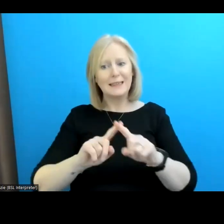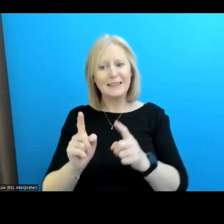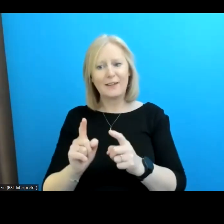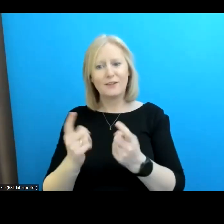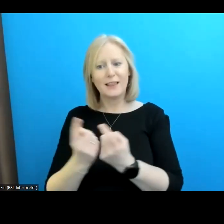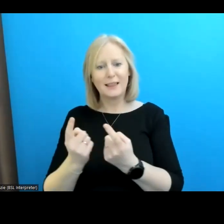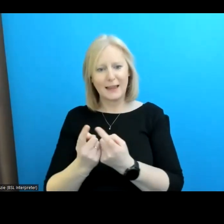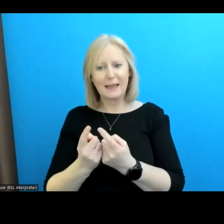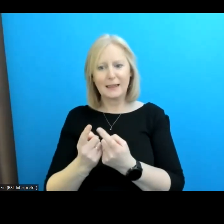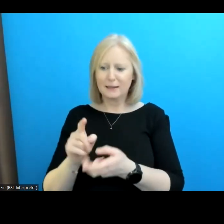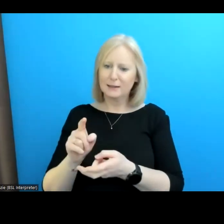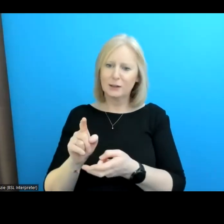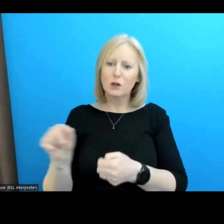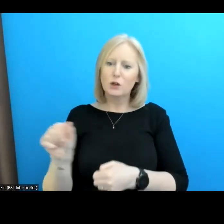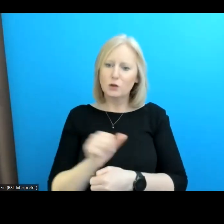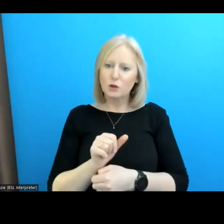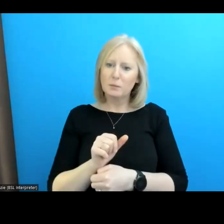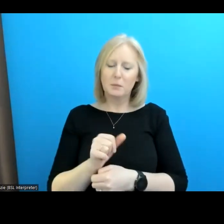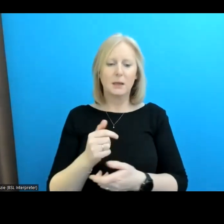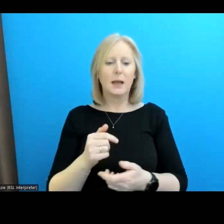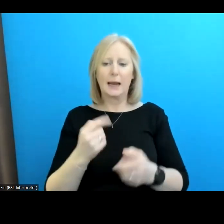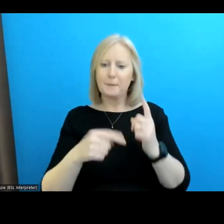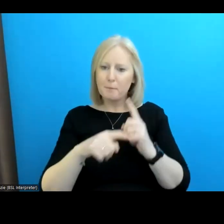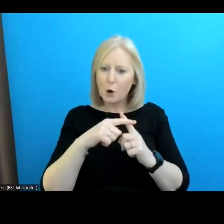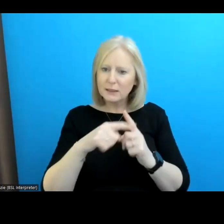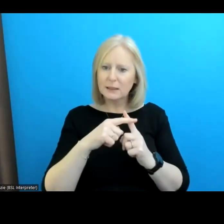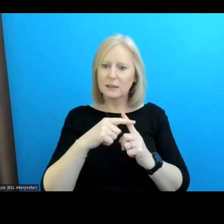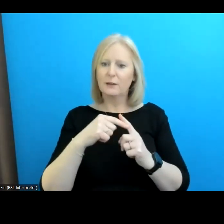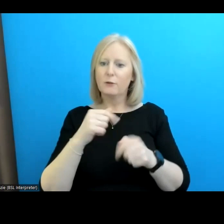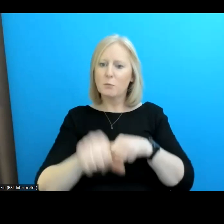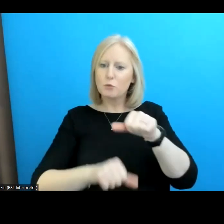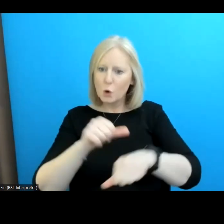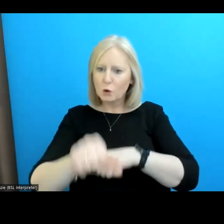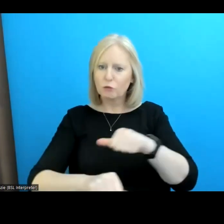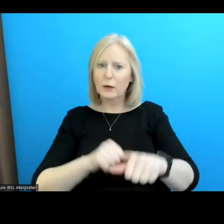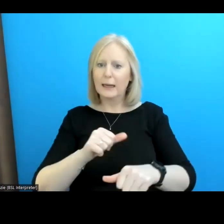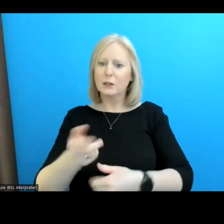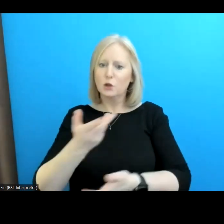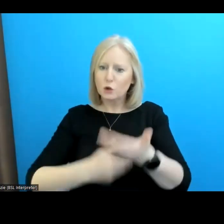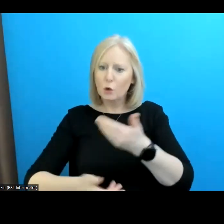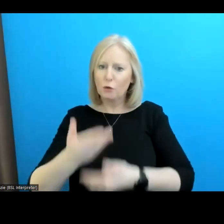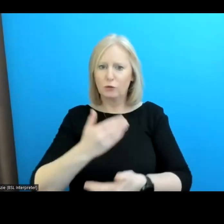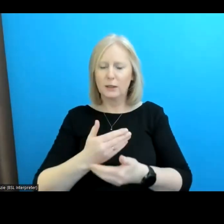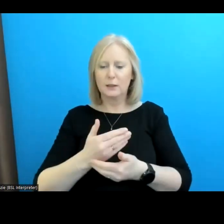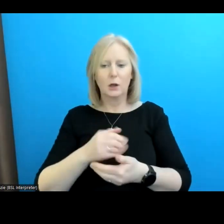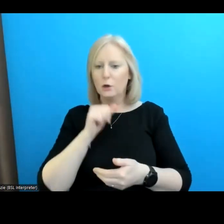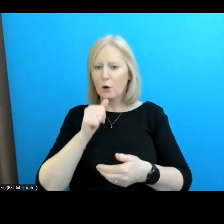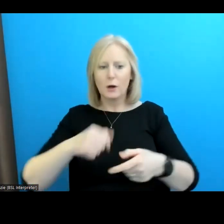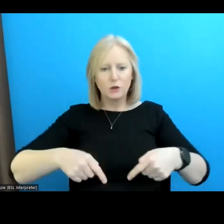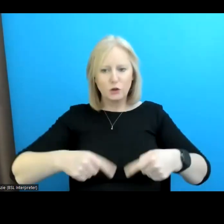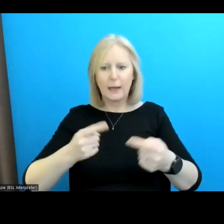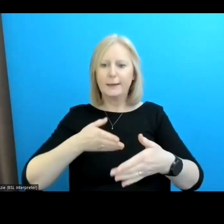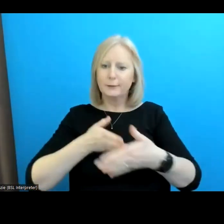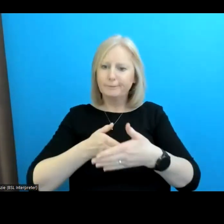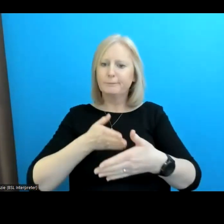on things, and positive stories, rather than all being the challenges that we face as disabled people.